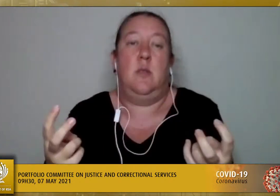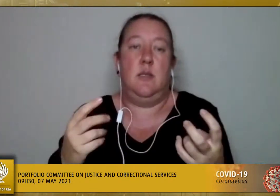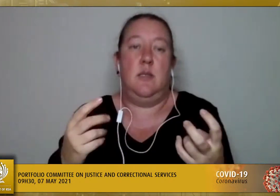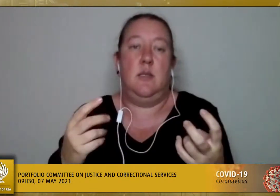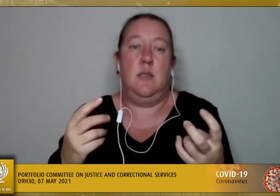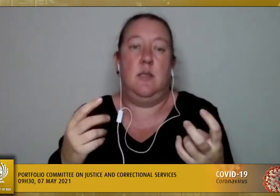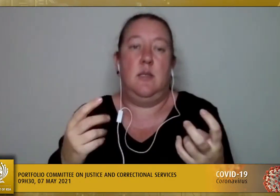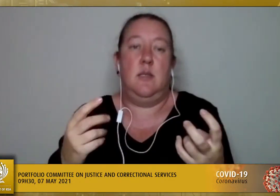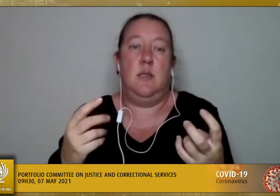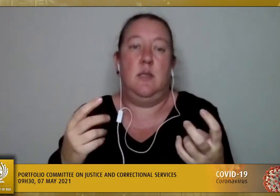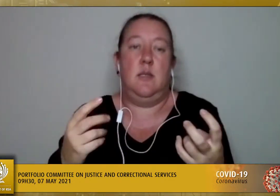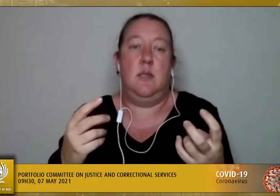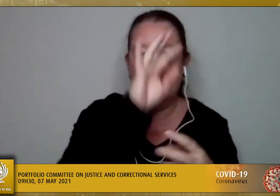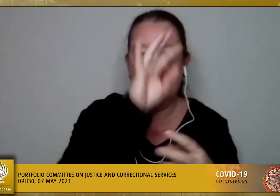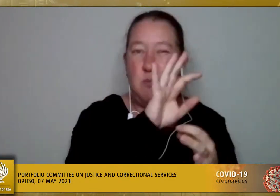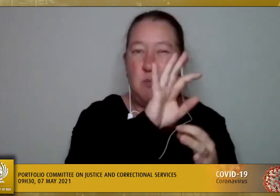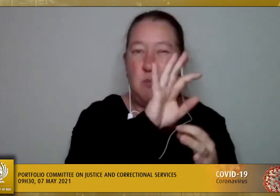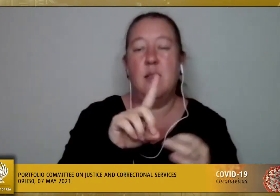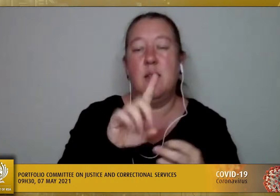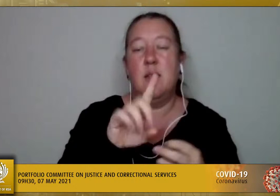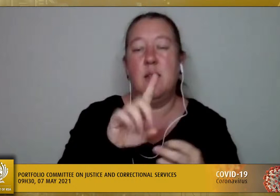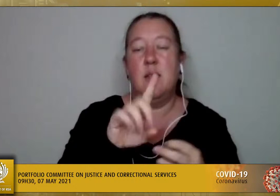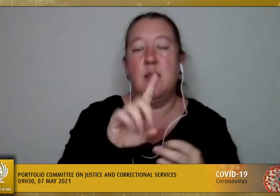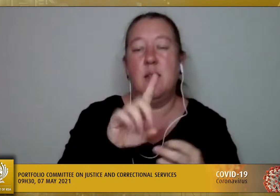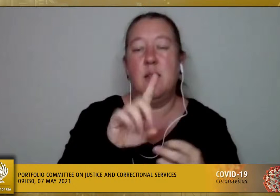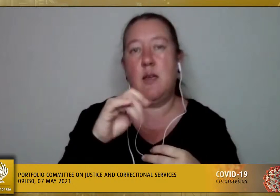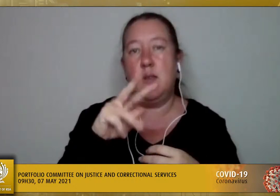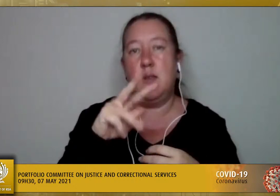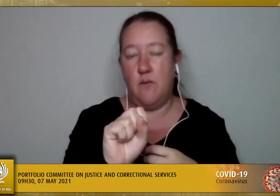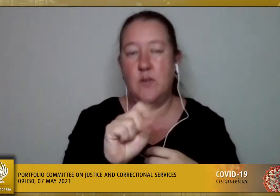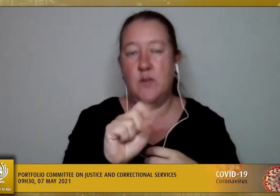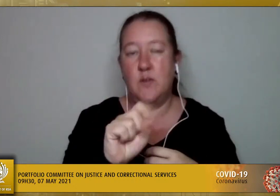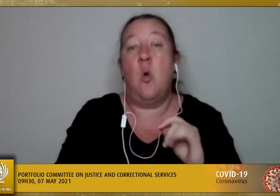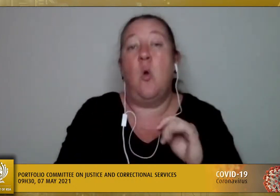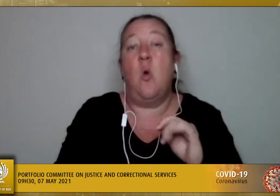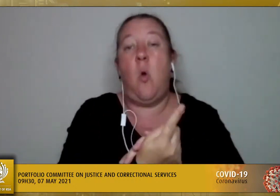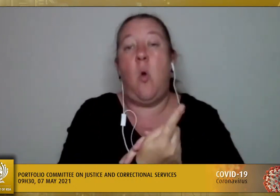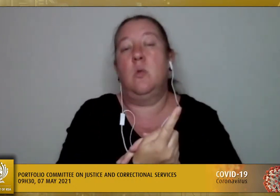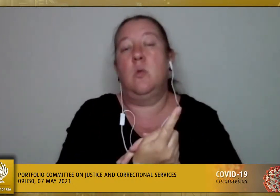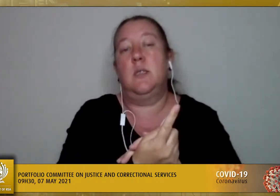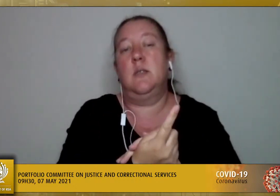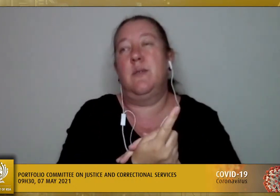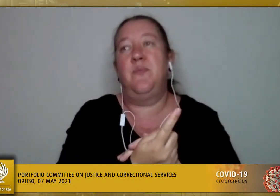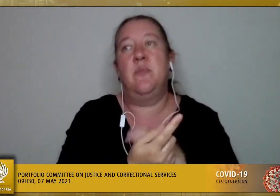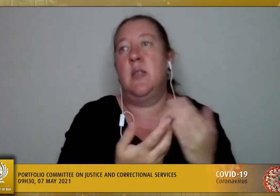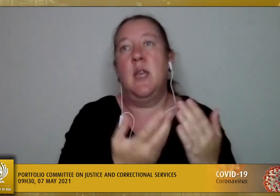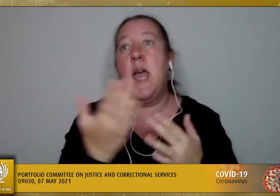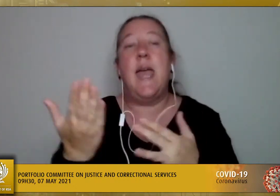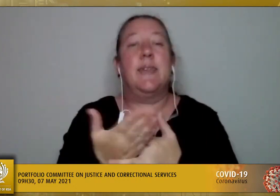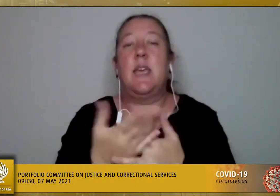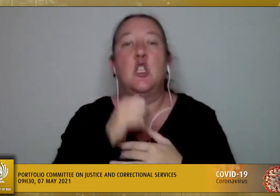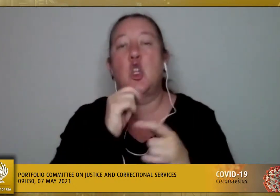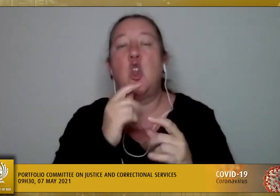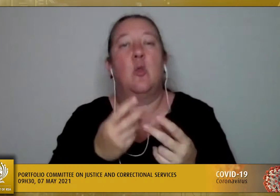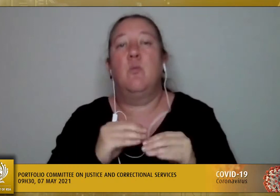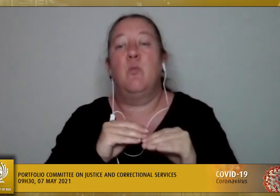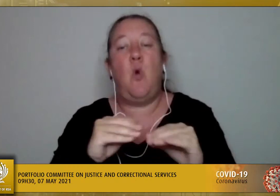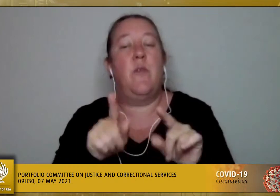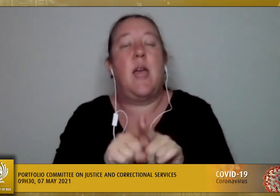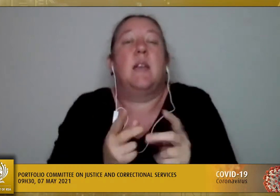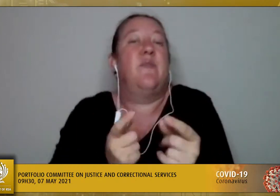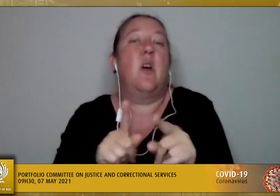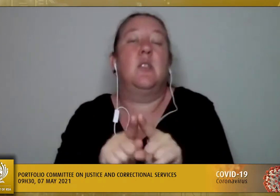saps particularly detectives um is causing some you know we cases are not moving as fast as we